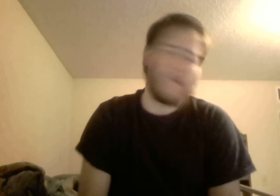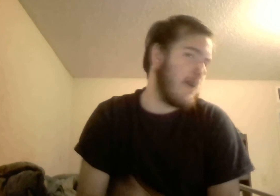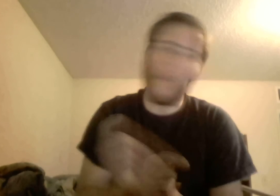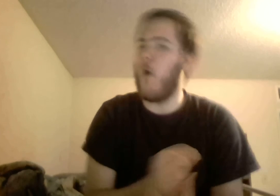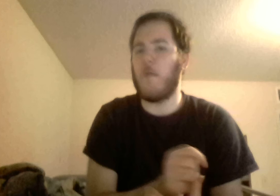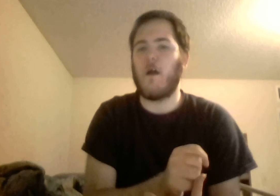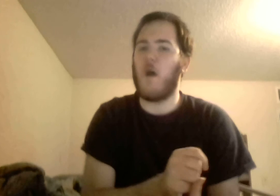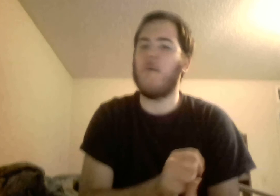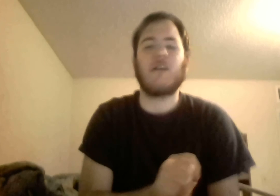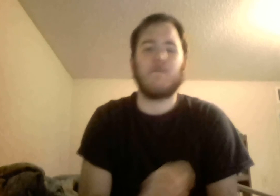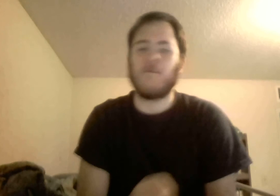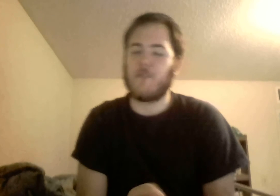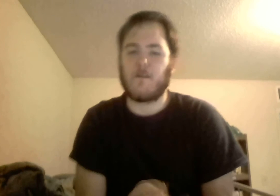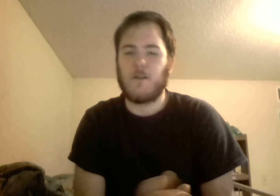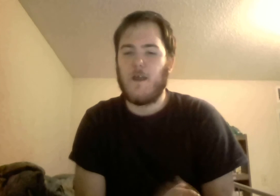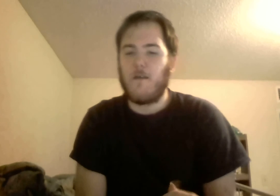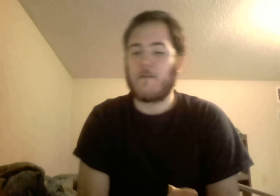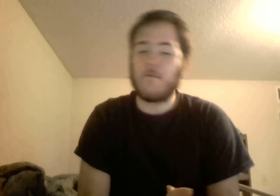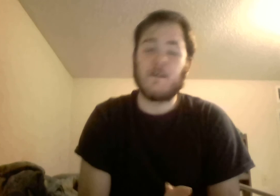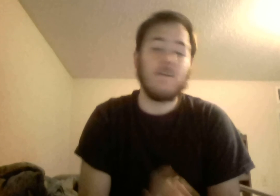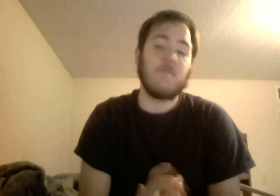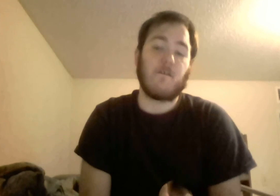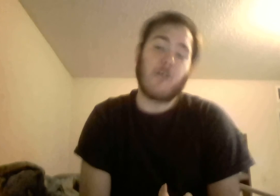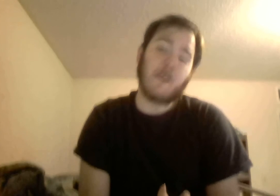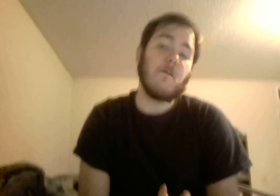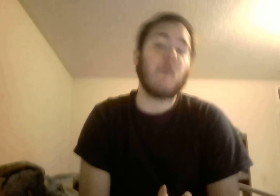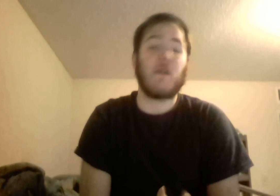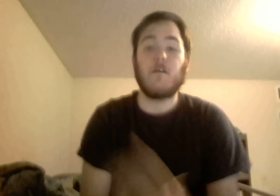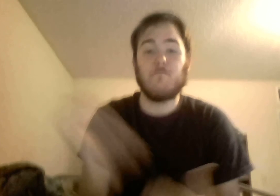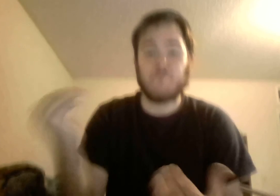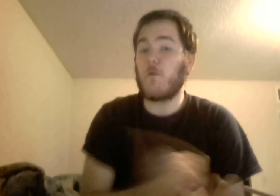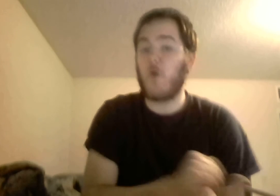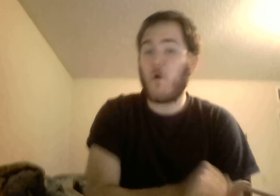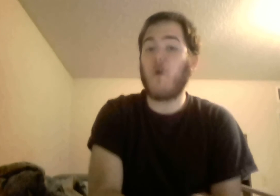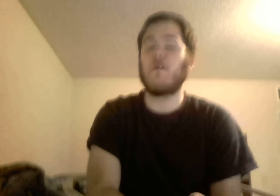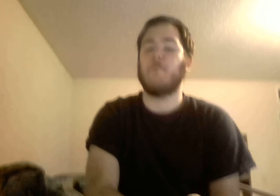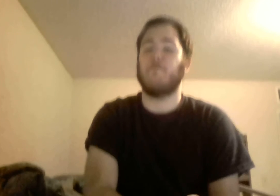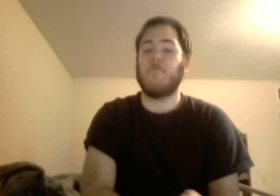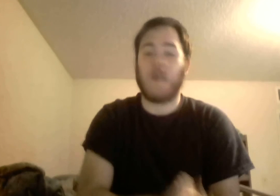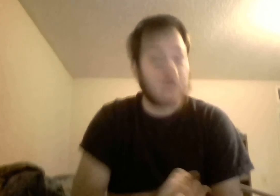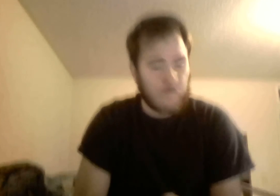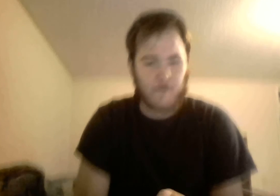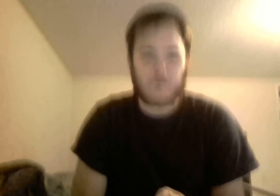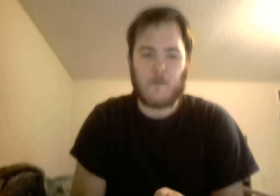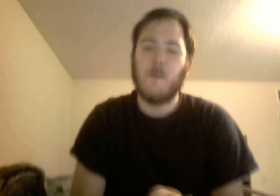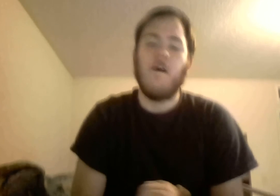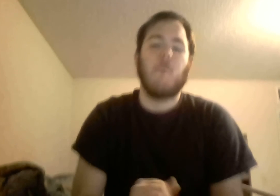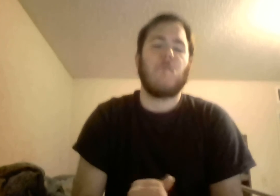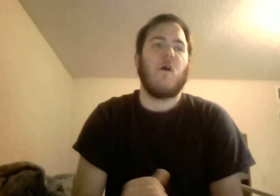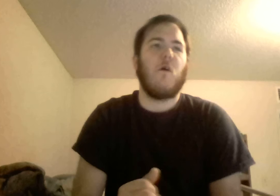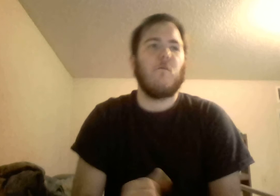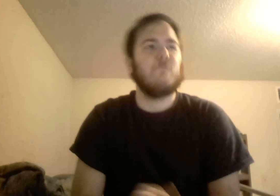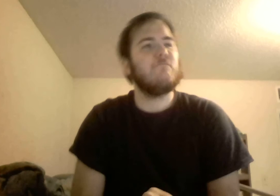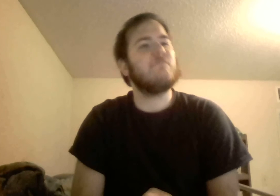surprise, oh man, automatically best thing ever. So, like, 15, if I like them, I'm like, that was awesome, I'm not sure to compare them. So,